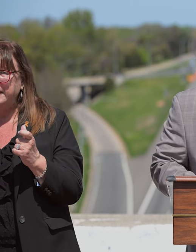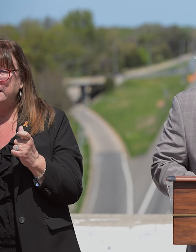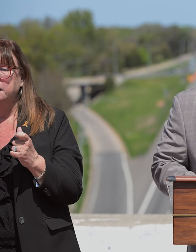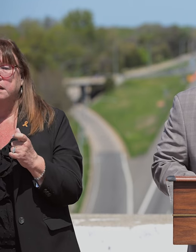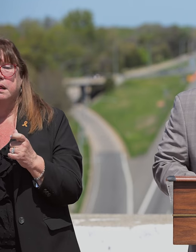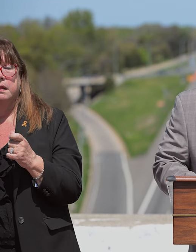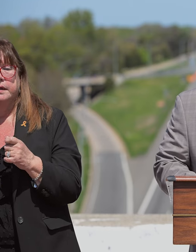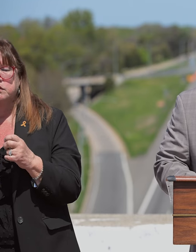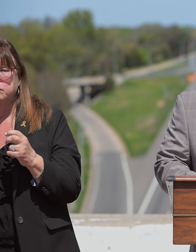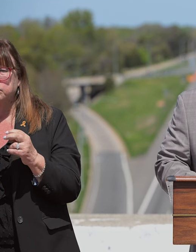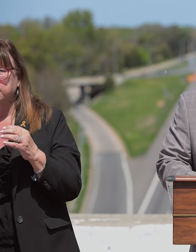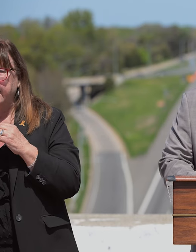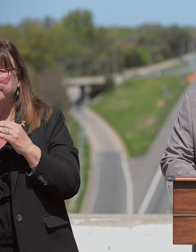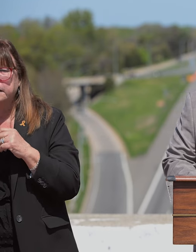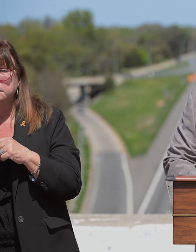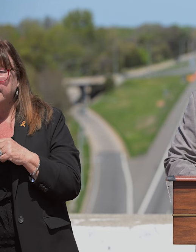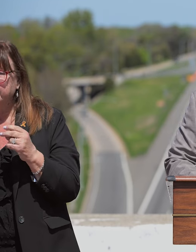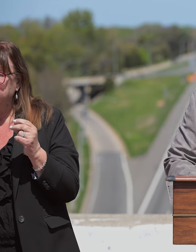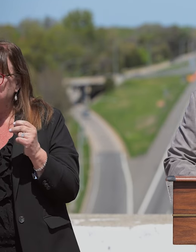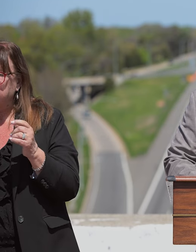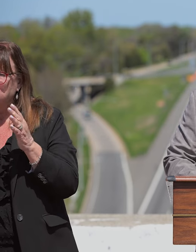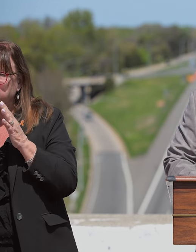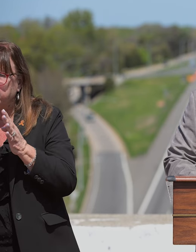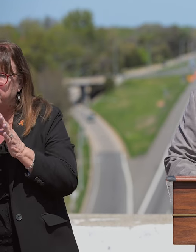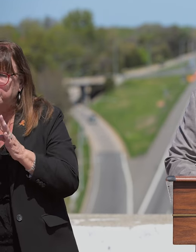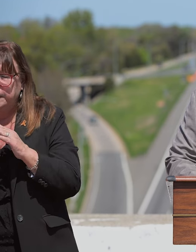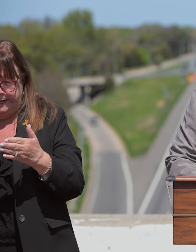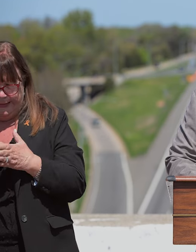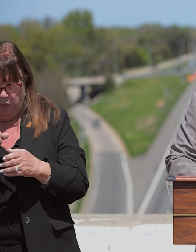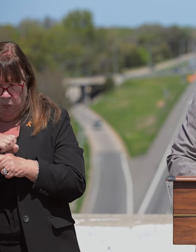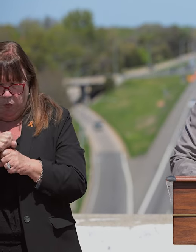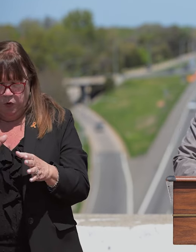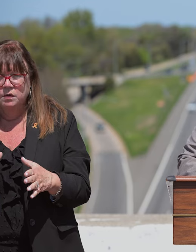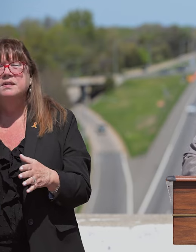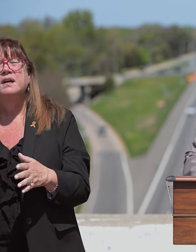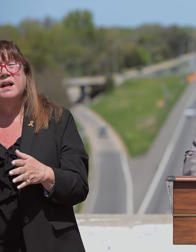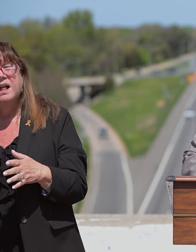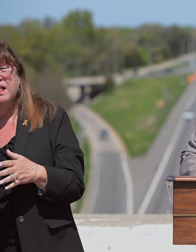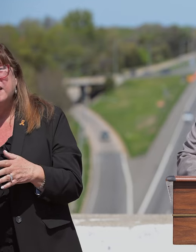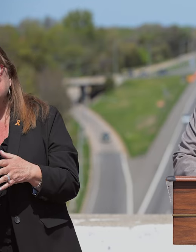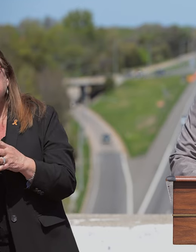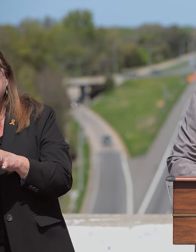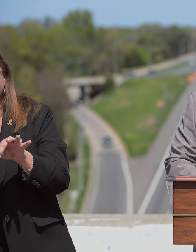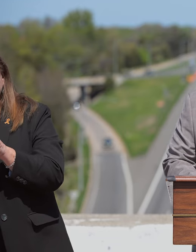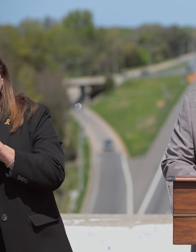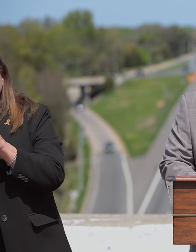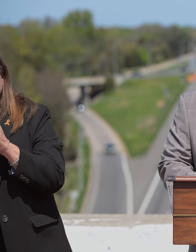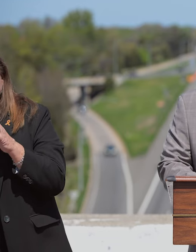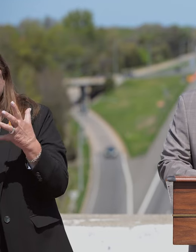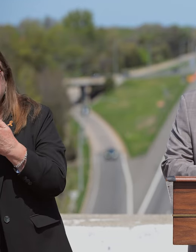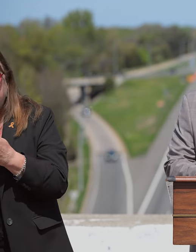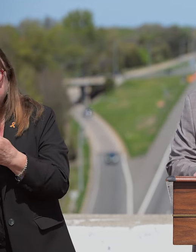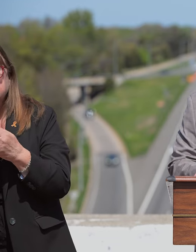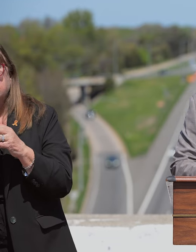traffic is moving near these workplaces. Speeds play a significant role in work zone